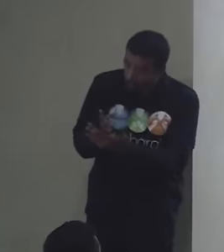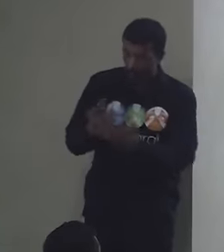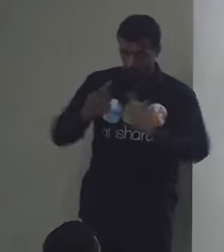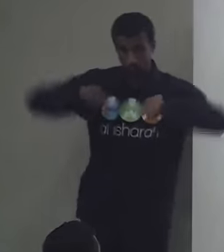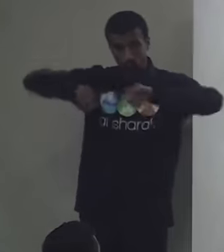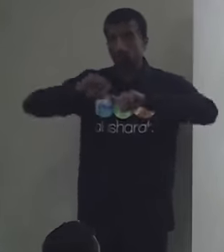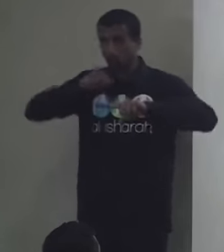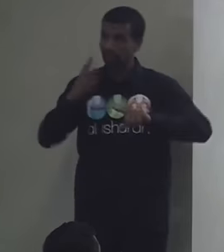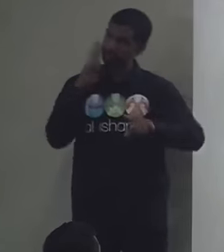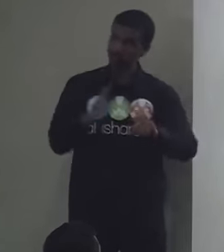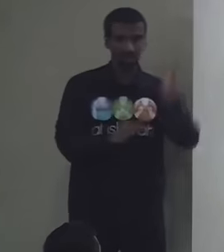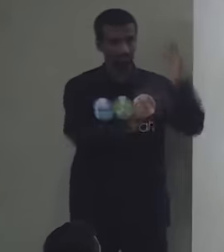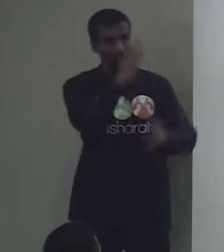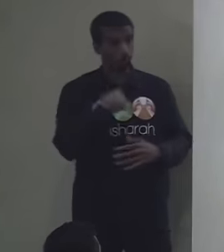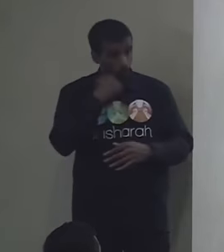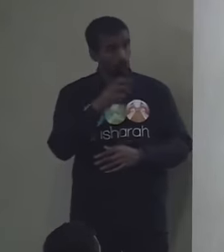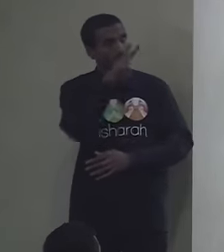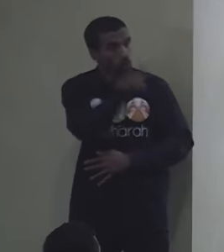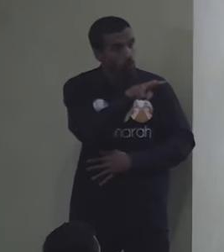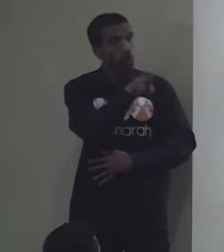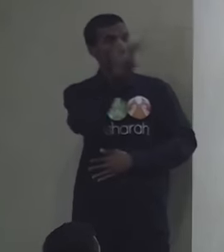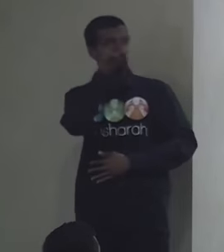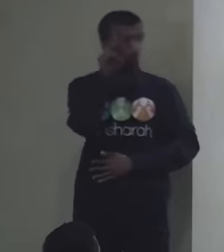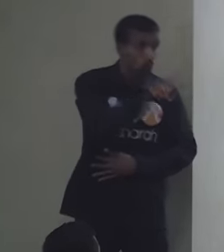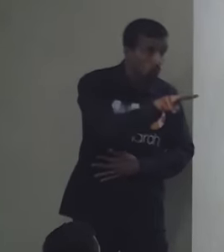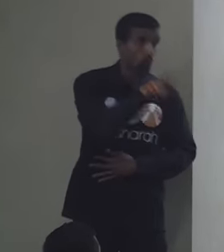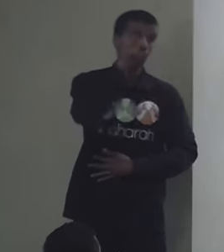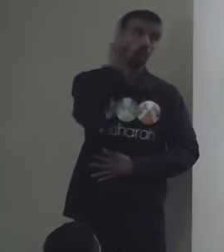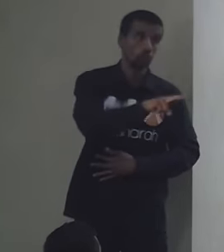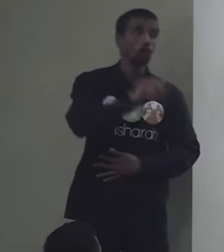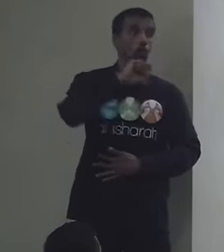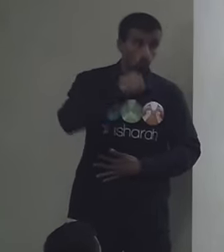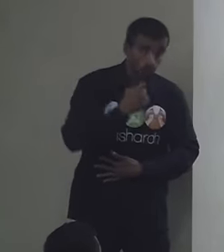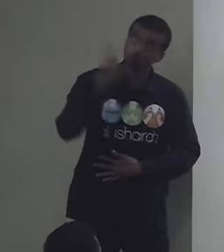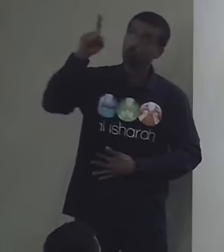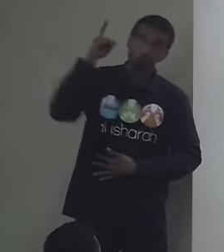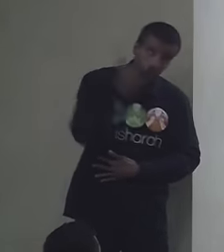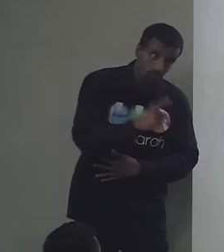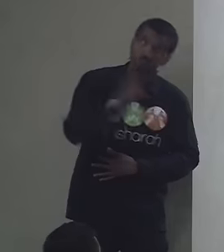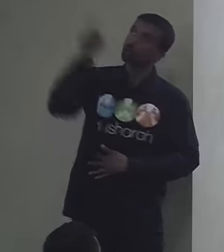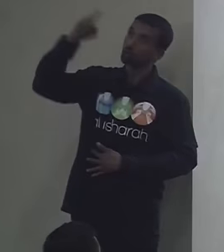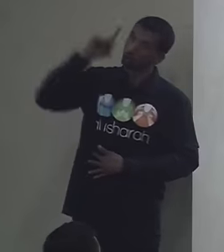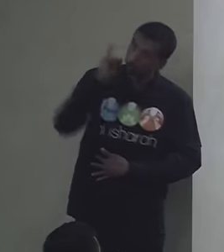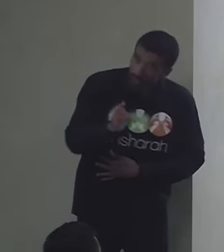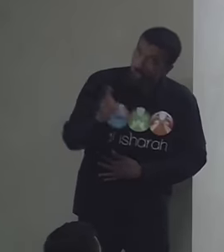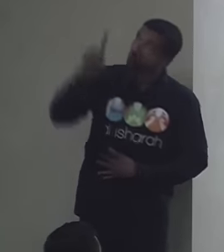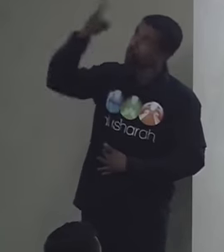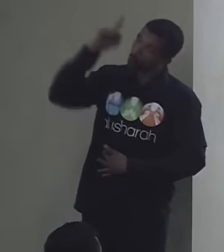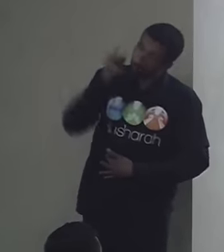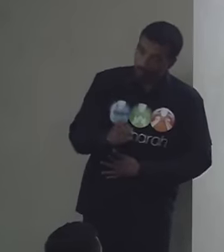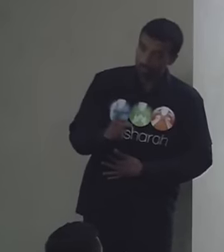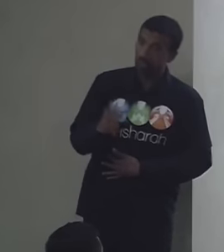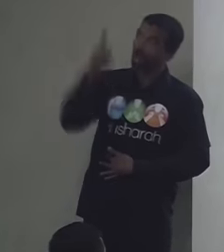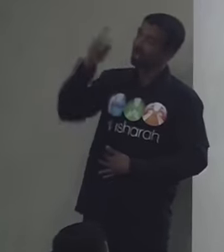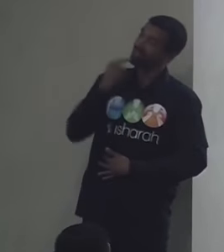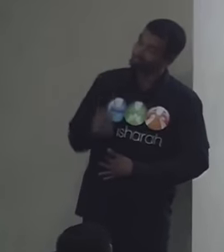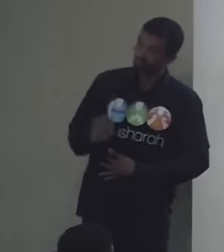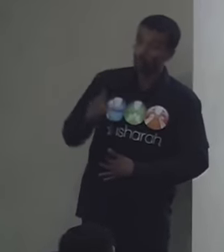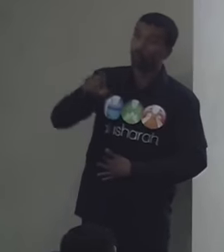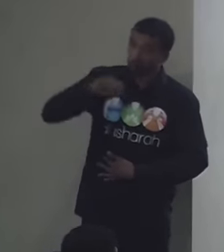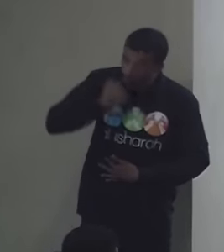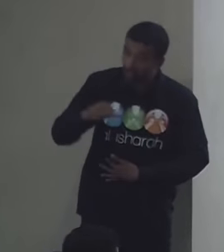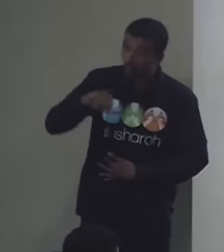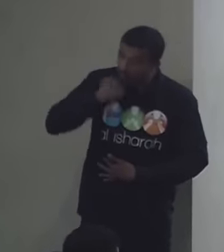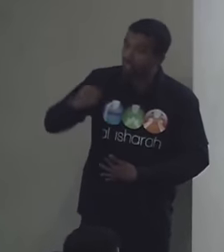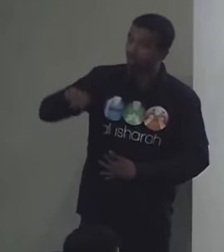swear to it, you will look at it. You will look at it. You will look at it. That's what Allah is saying in La Tarawunna al-Jahim. It's